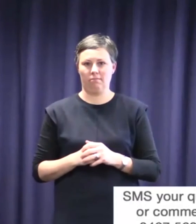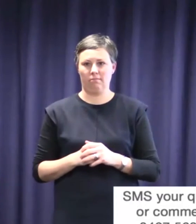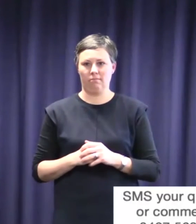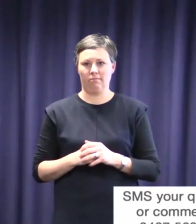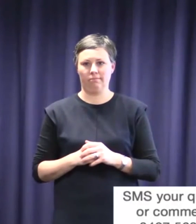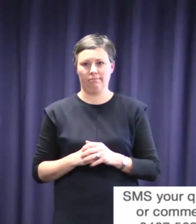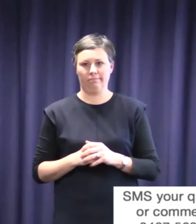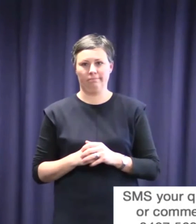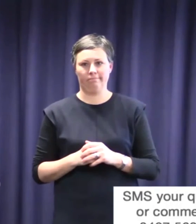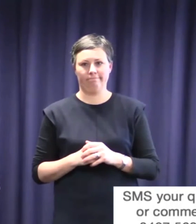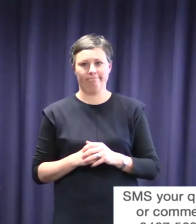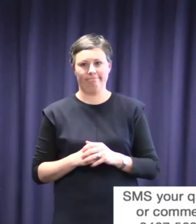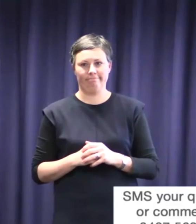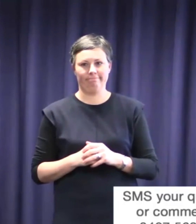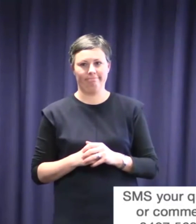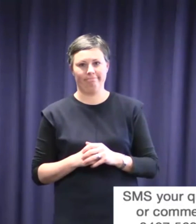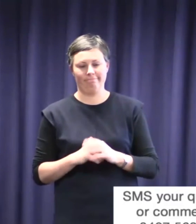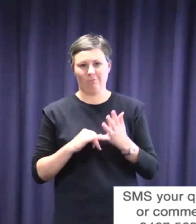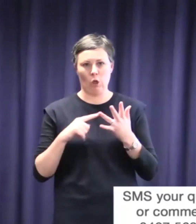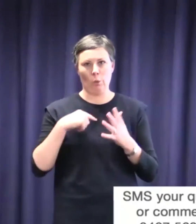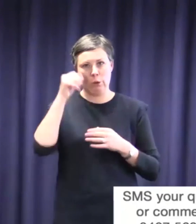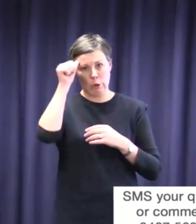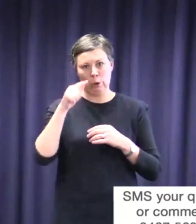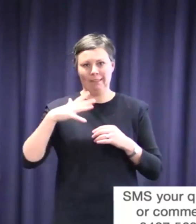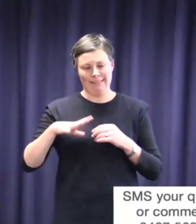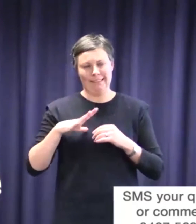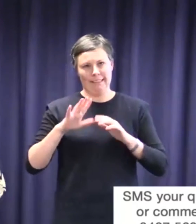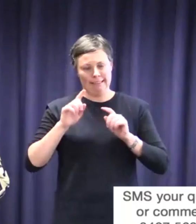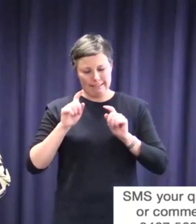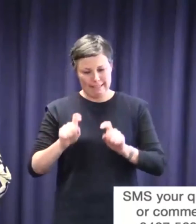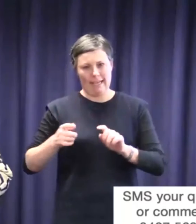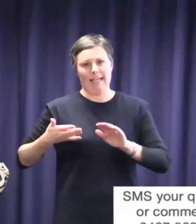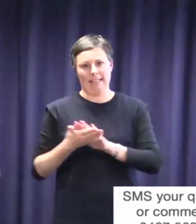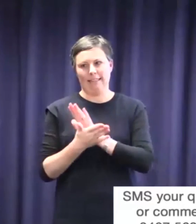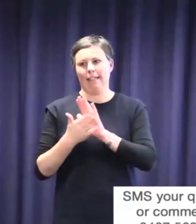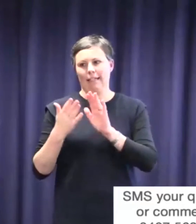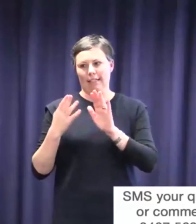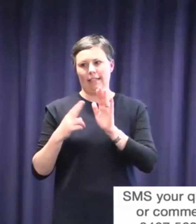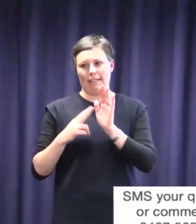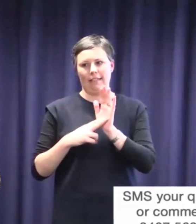concerned that need to stay and be and are now critical for people. Thank you.